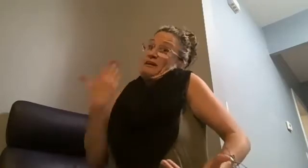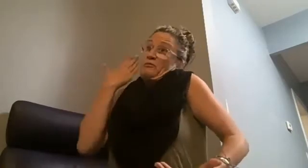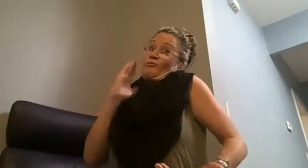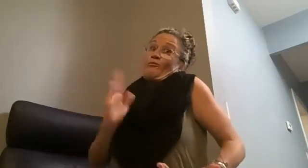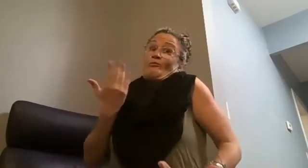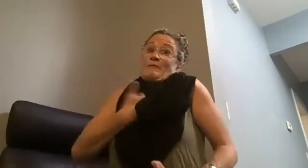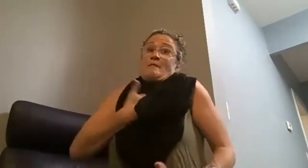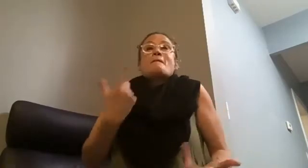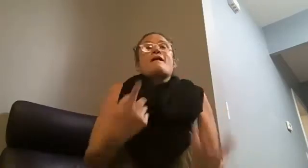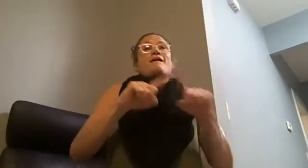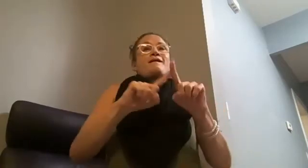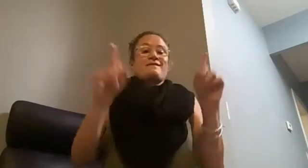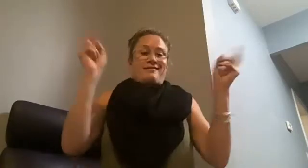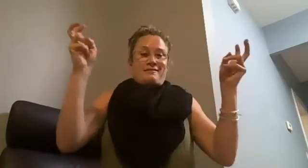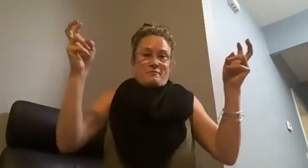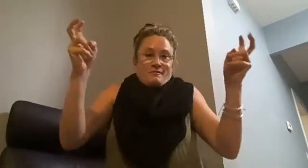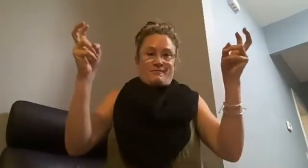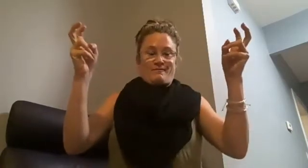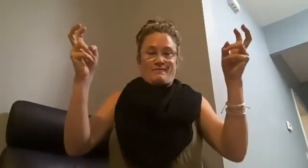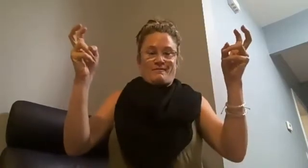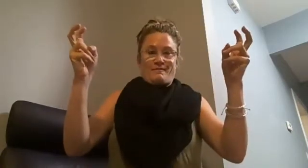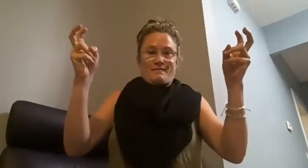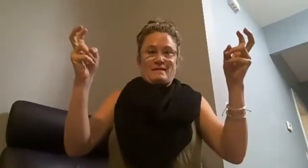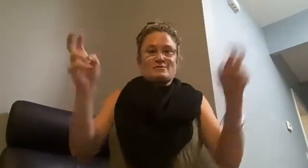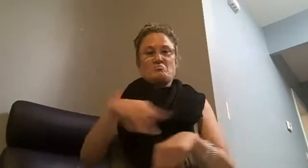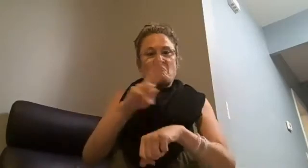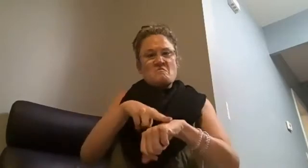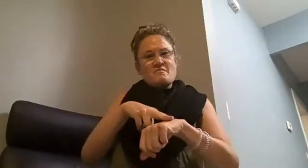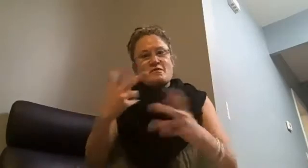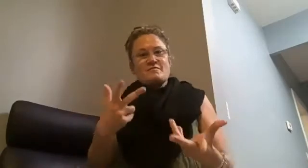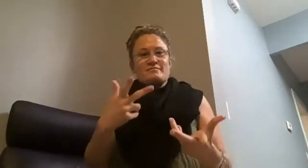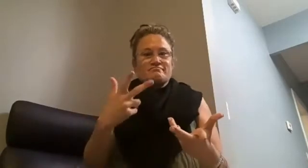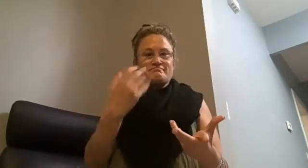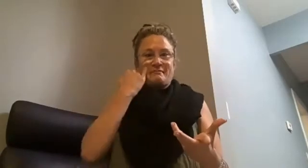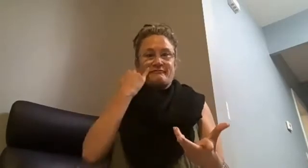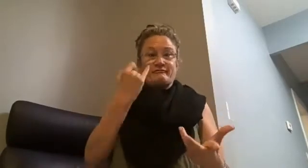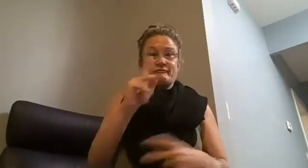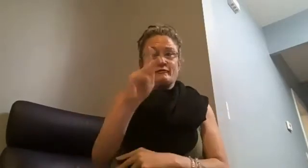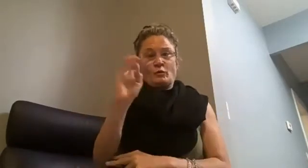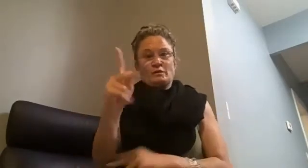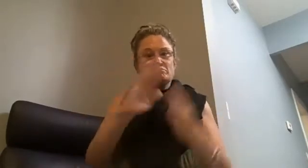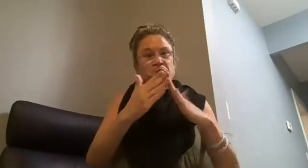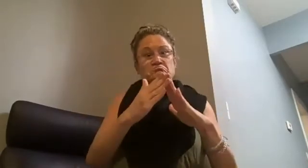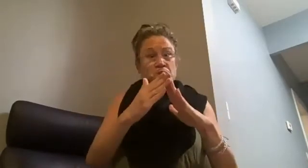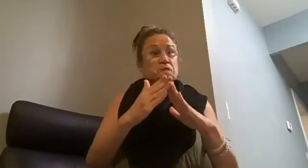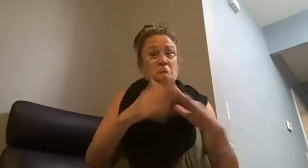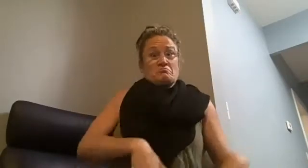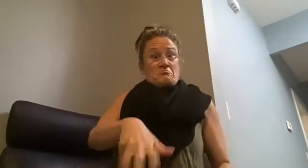the theme of that group. When things get back to normal, and if you ever find yourself in the Corktown area, also as a newly pregnant woman,